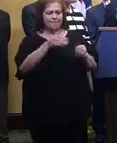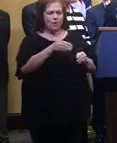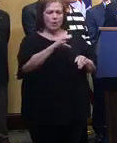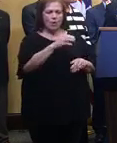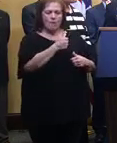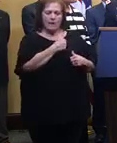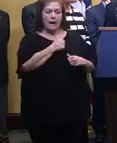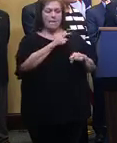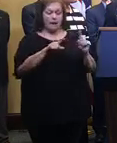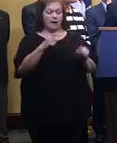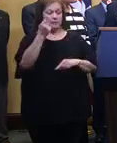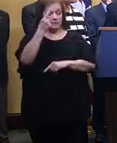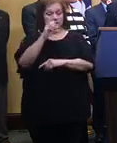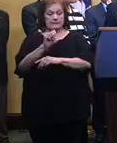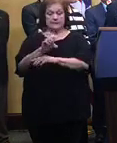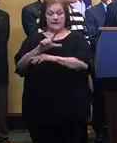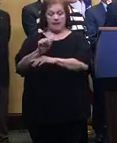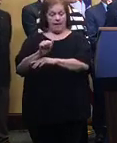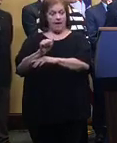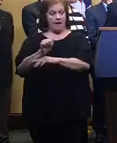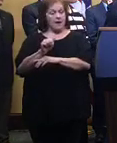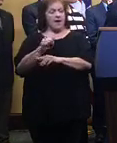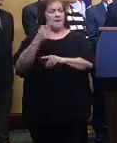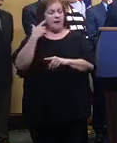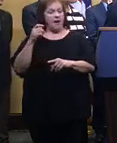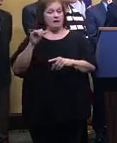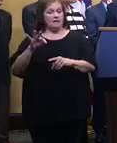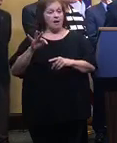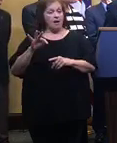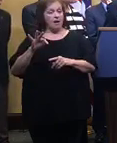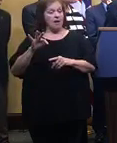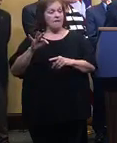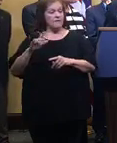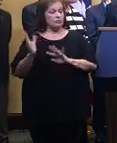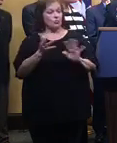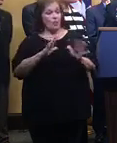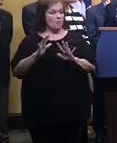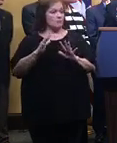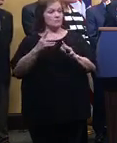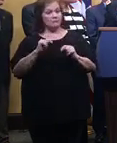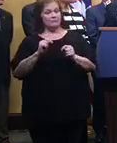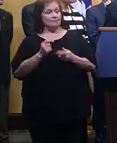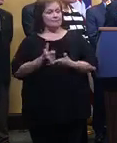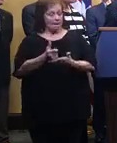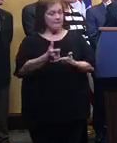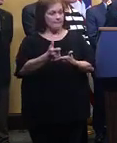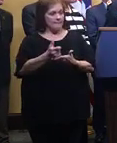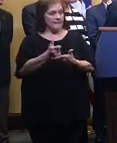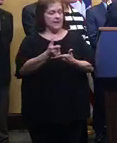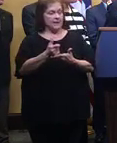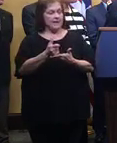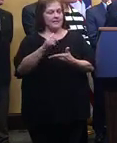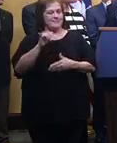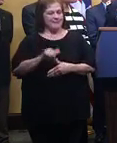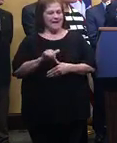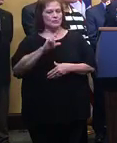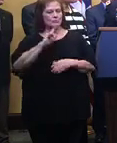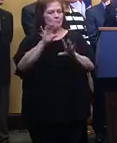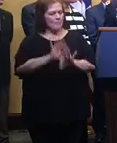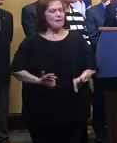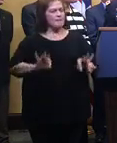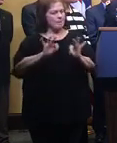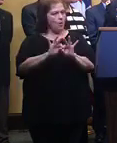in conjunction with the Hurricane Storm Damage Risk Reduction System, what you see, just what the mayor spoke about, is a significant investment